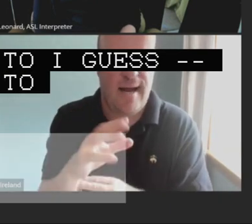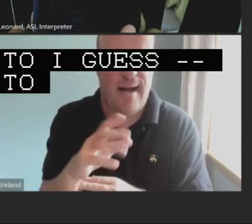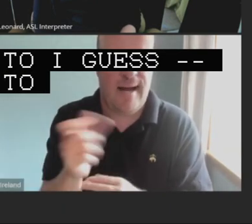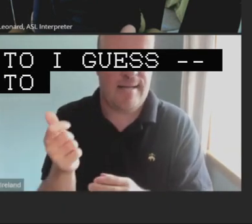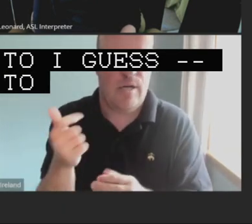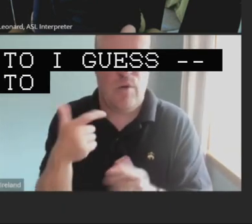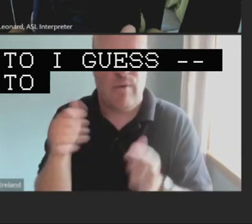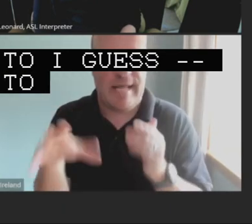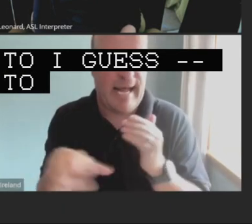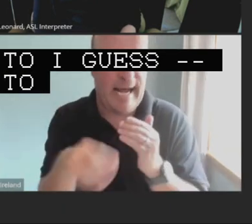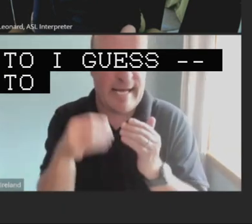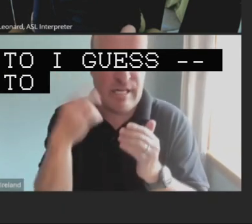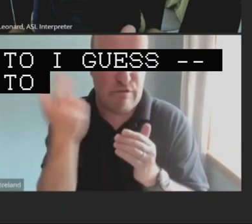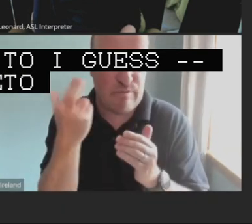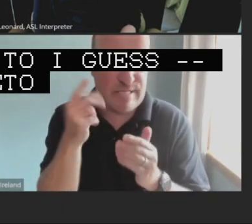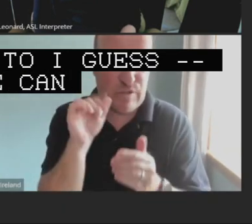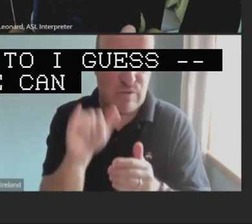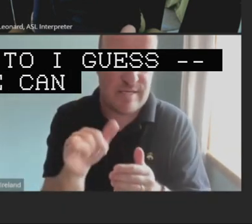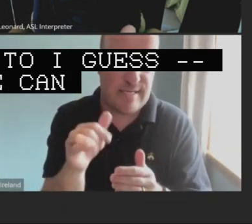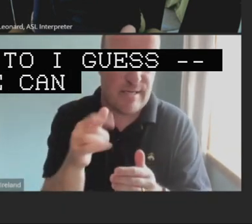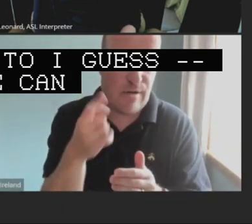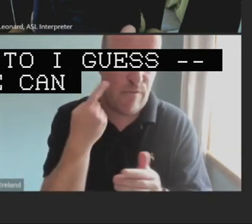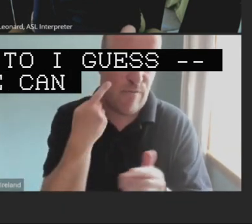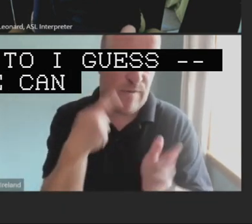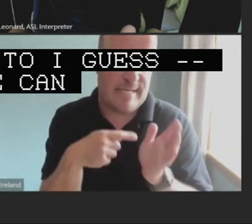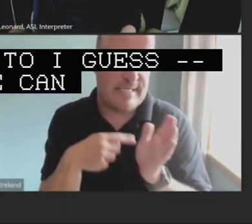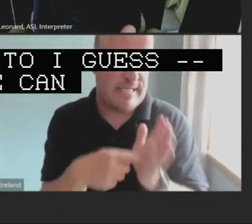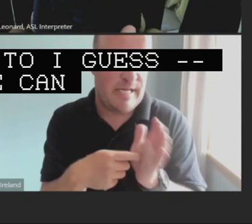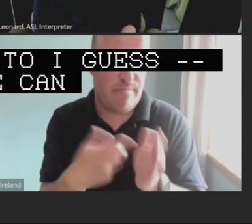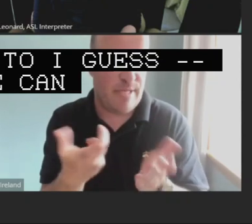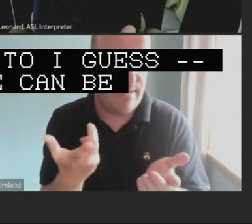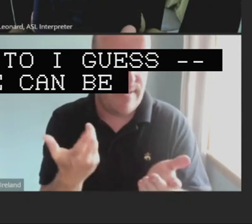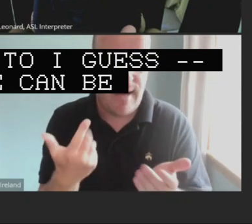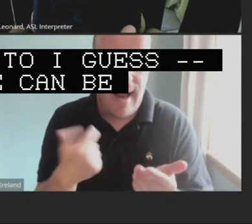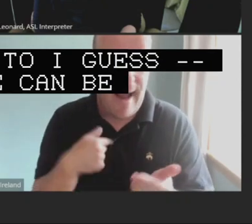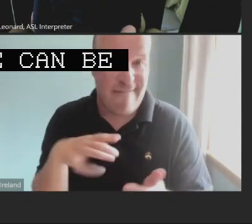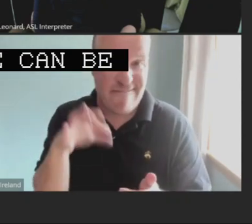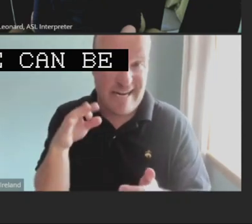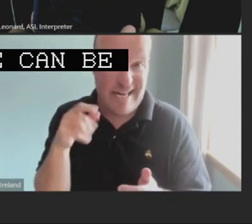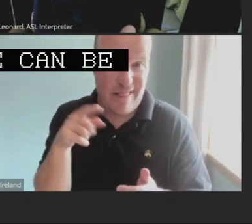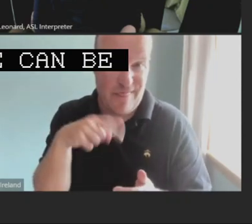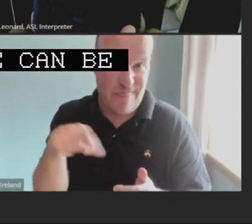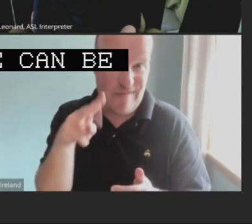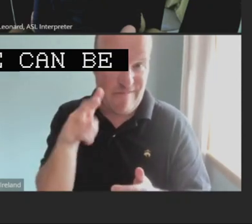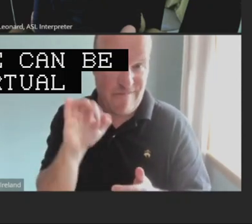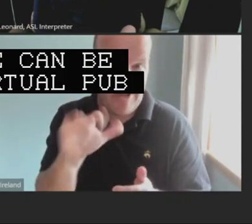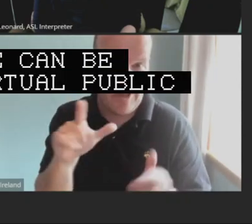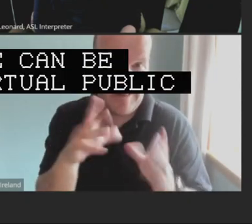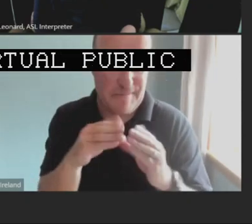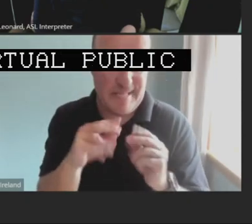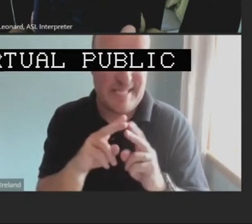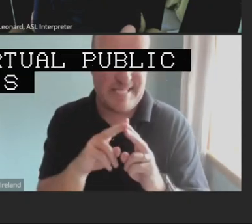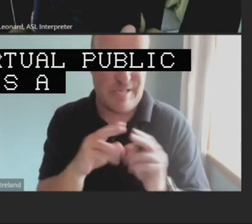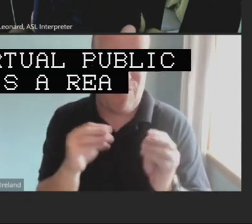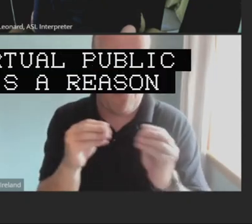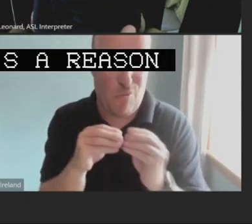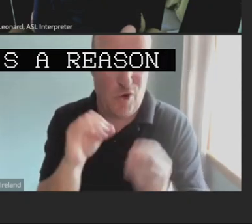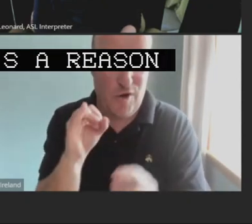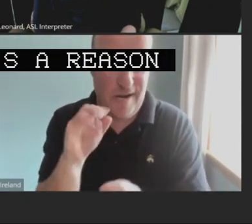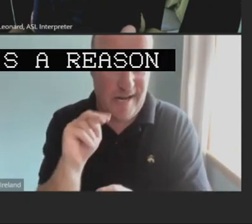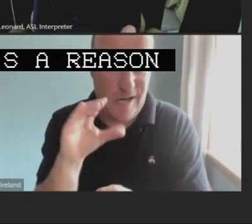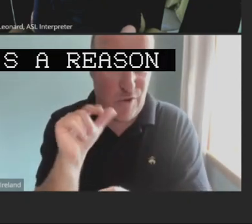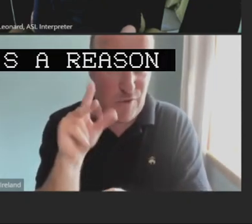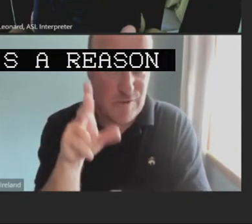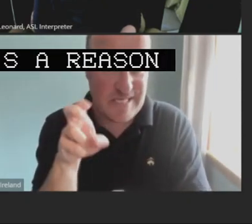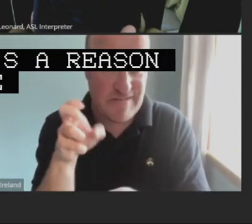be effective doing virtual public meetings, and there's a reason for it. We can give the example. You know, we